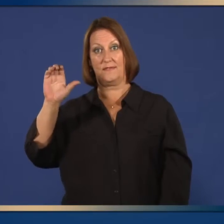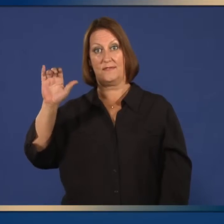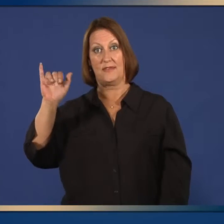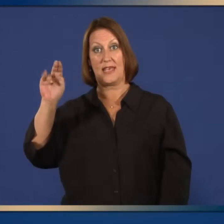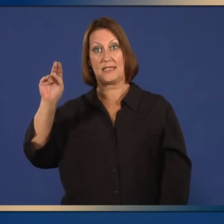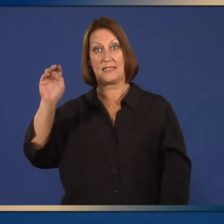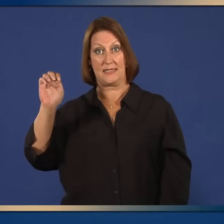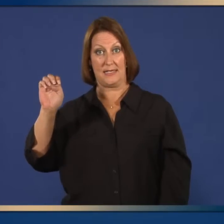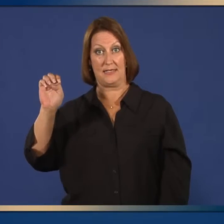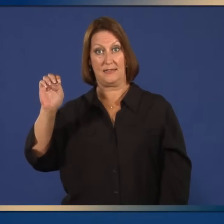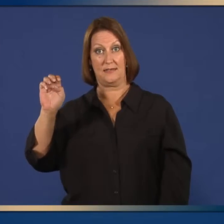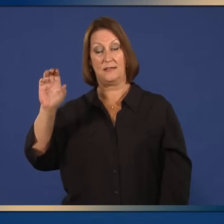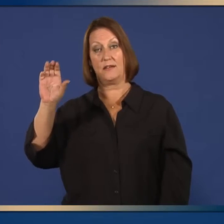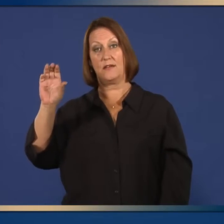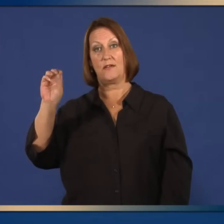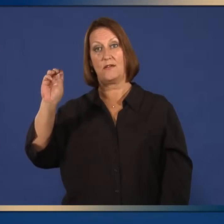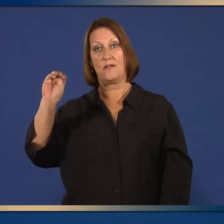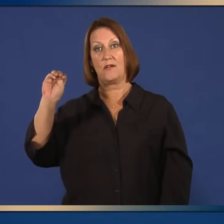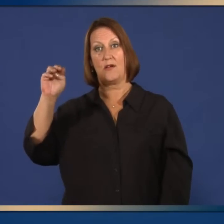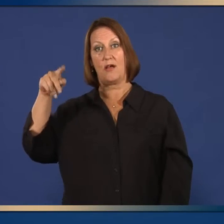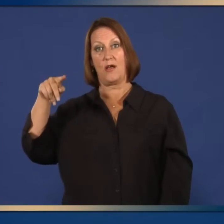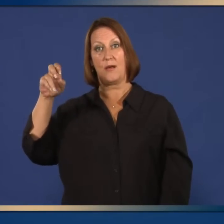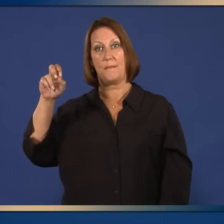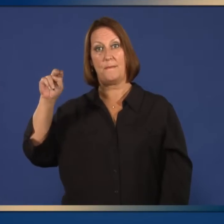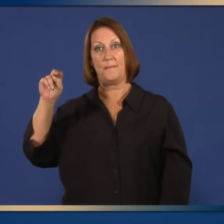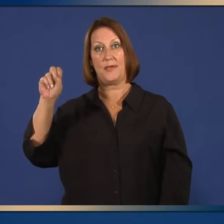www.hrsa.gov/vaccine compensation.